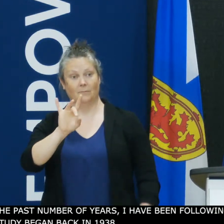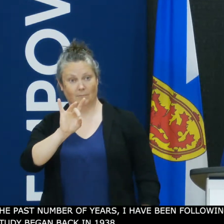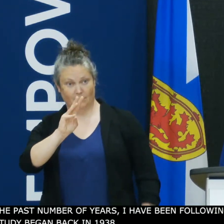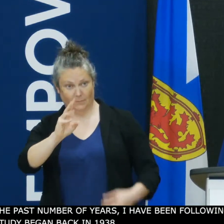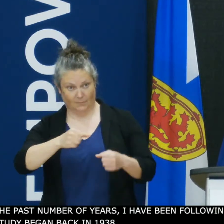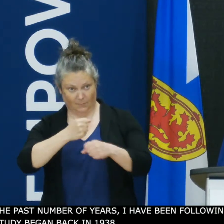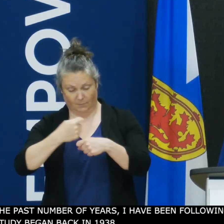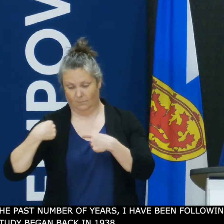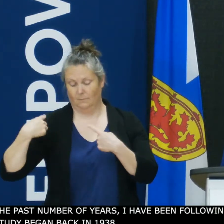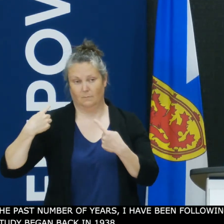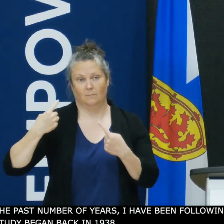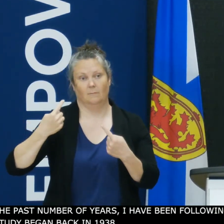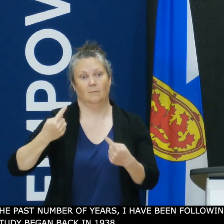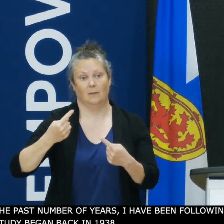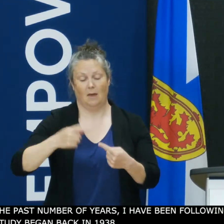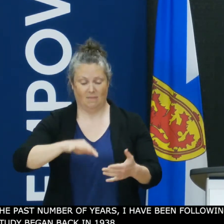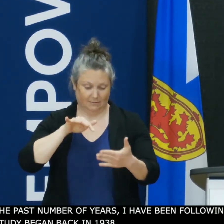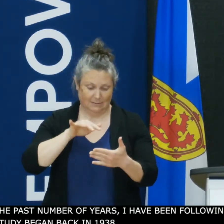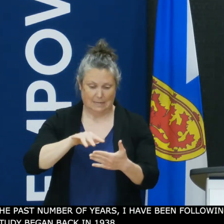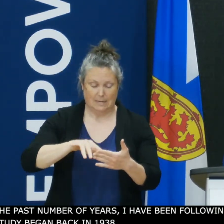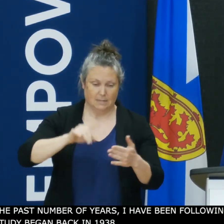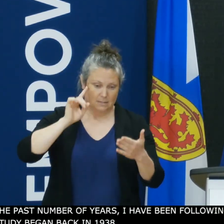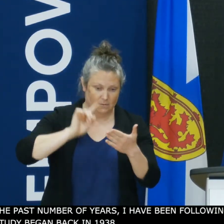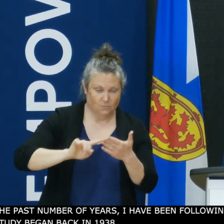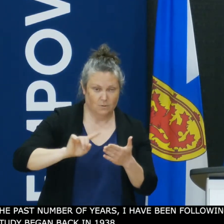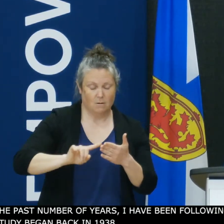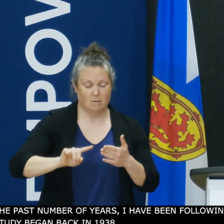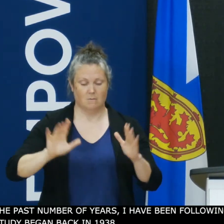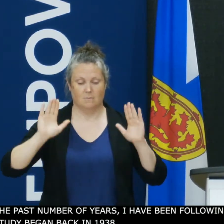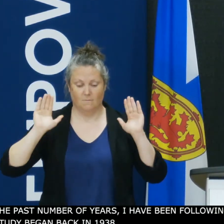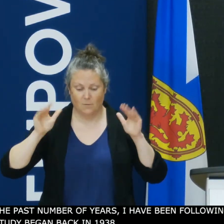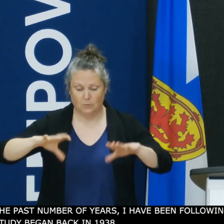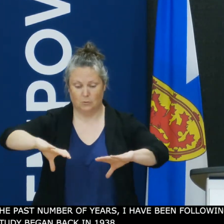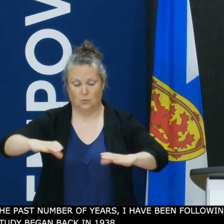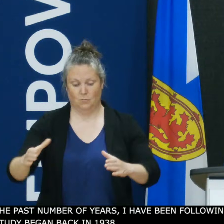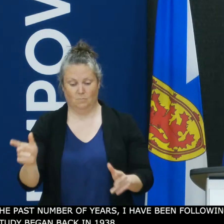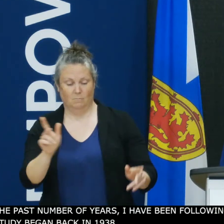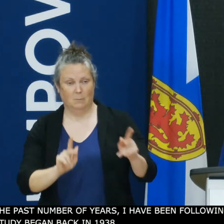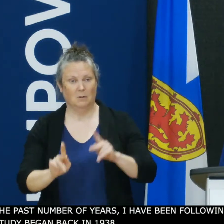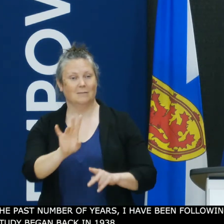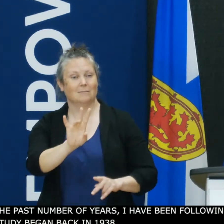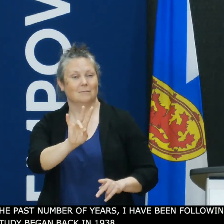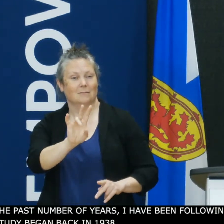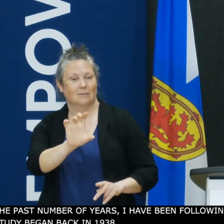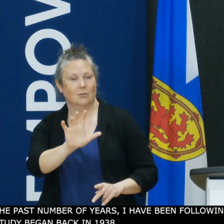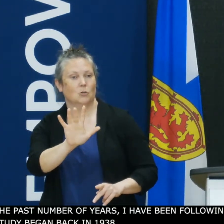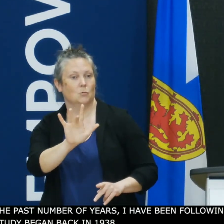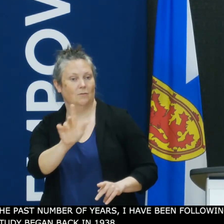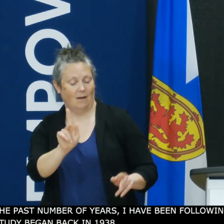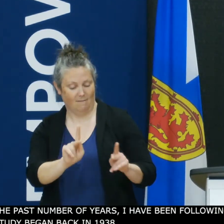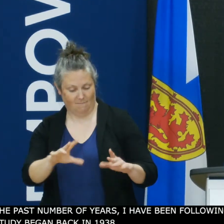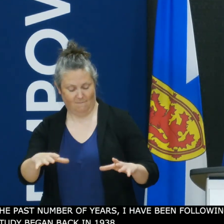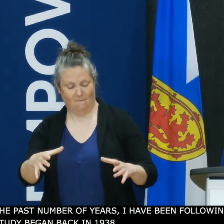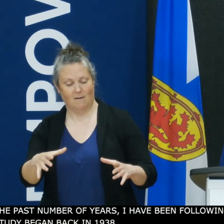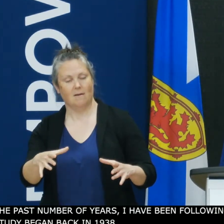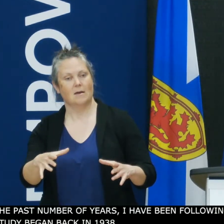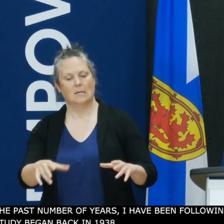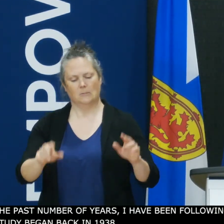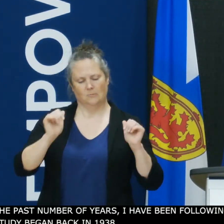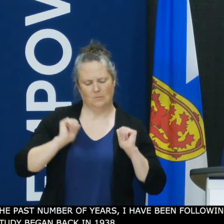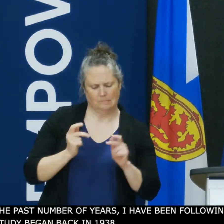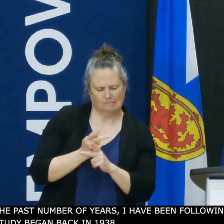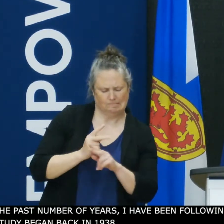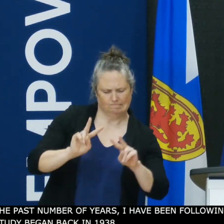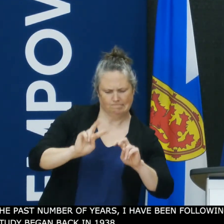the lives of 725 people to truly understand what makes for a happy